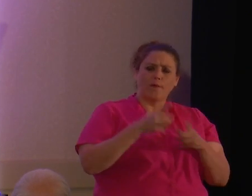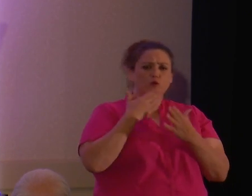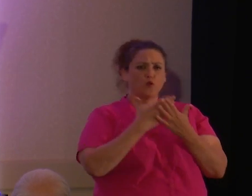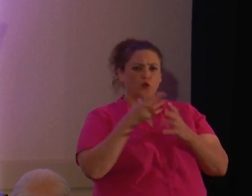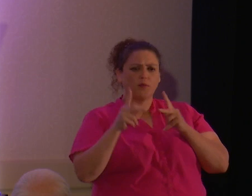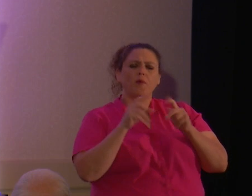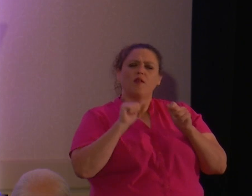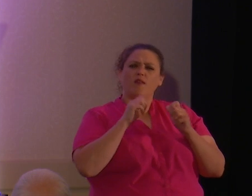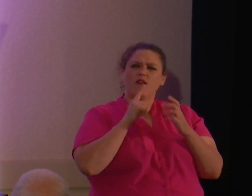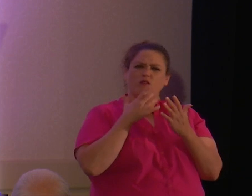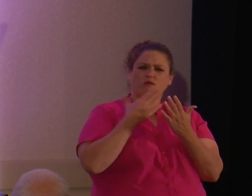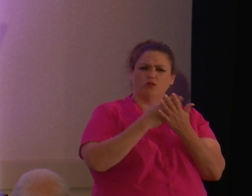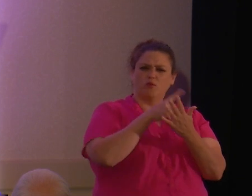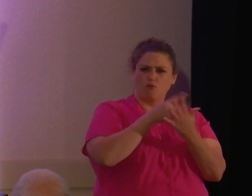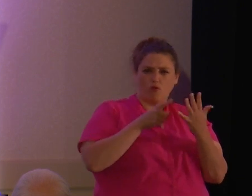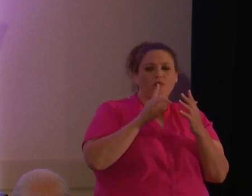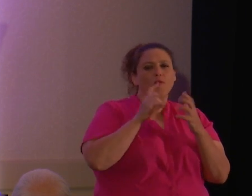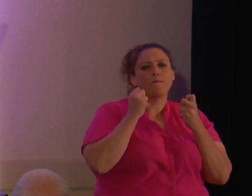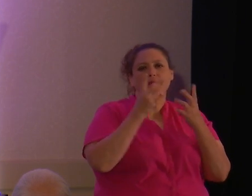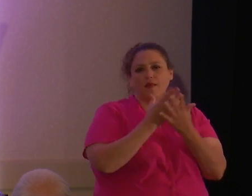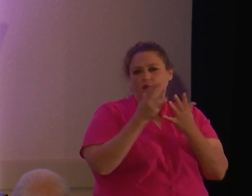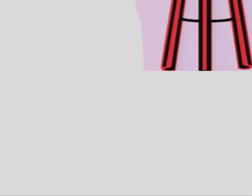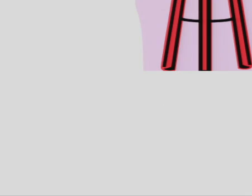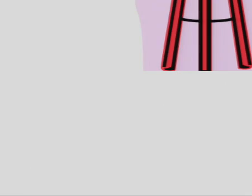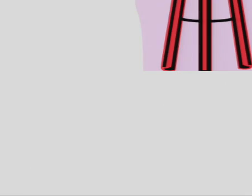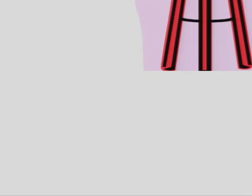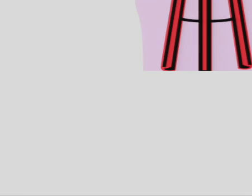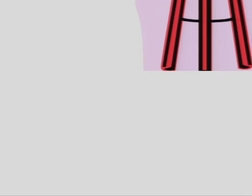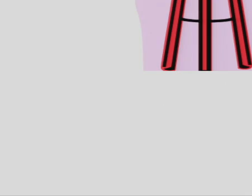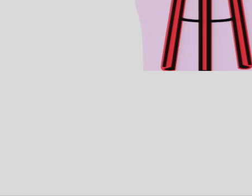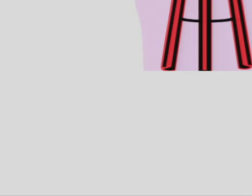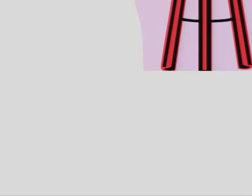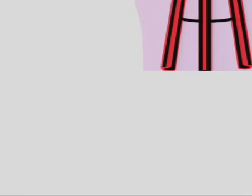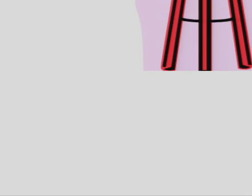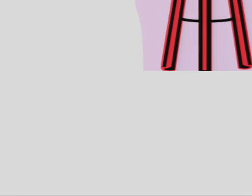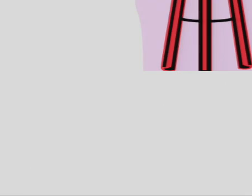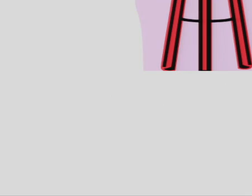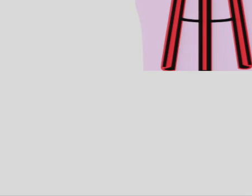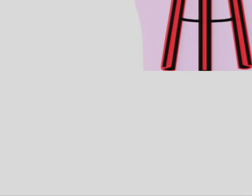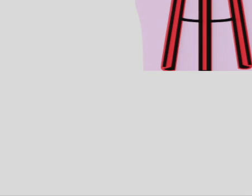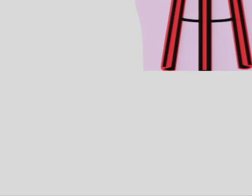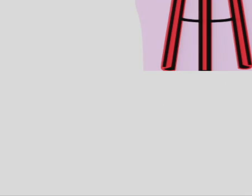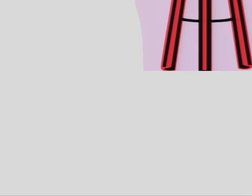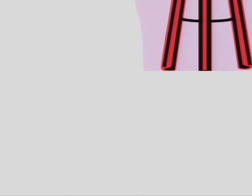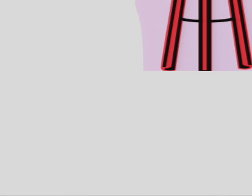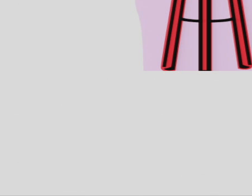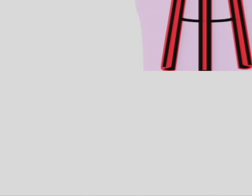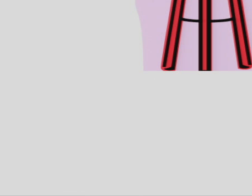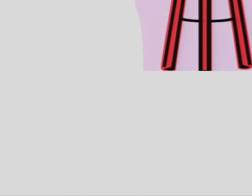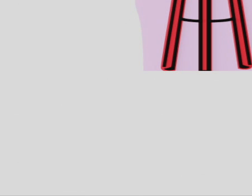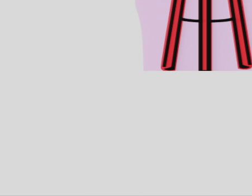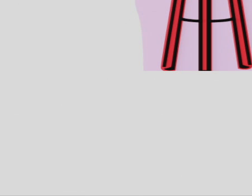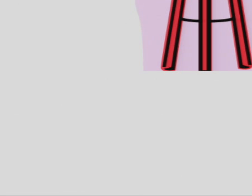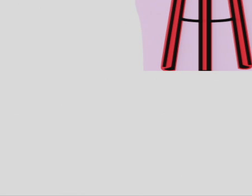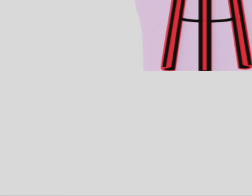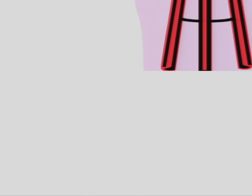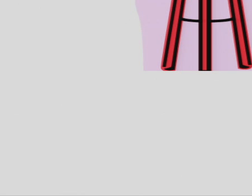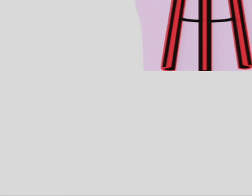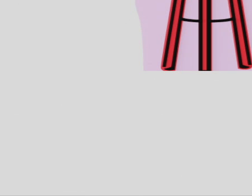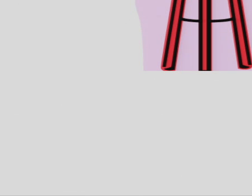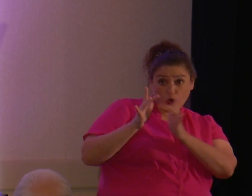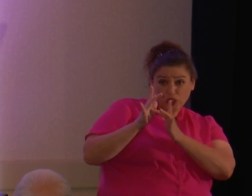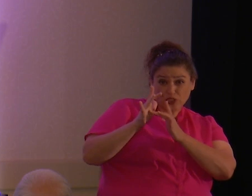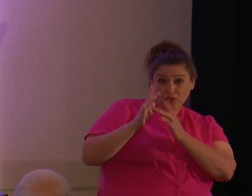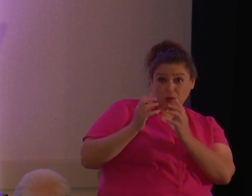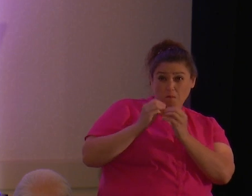lots of silver bullets that we can use. One religion is no more valid than the other. Oh, your Jesus is more real than